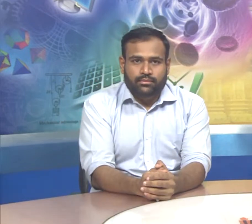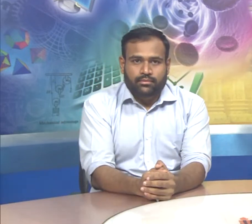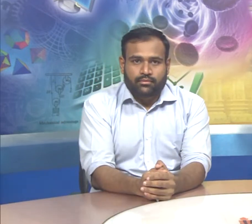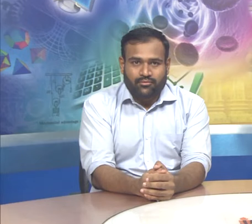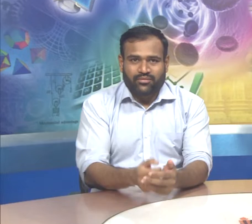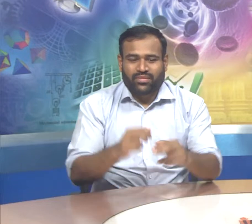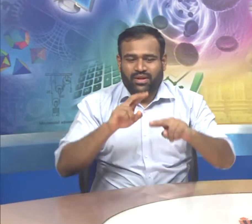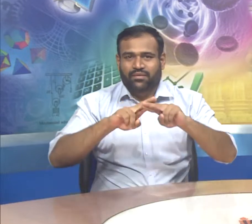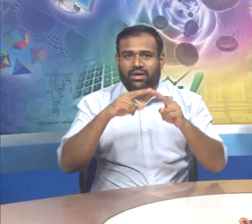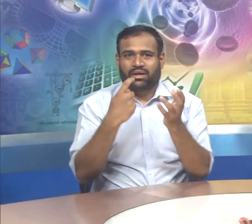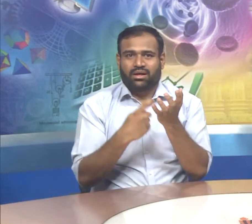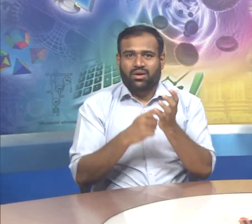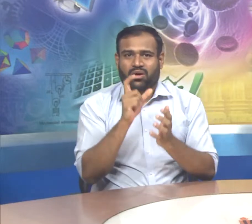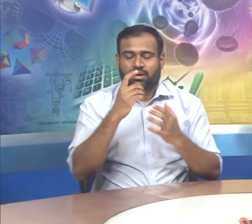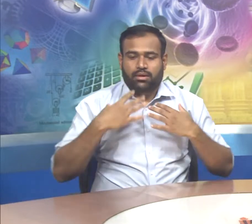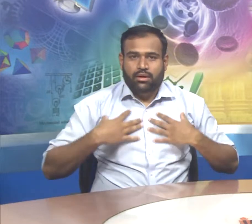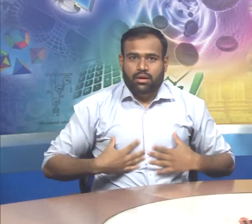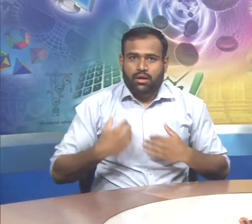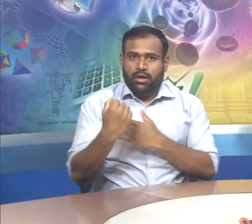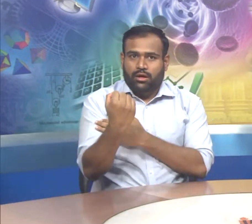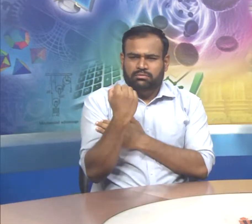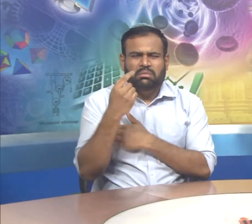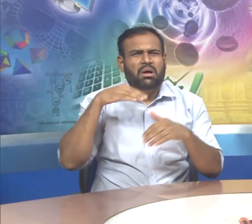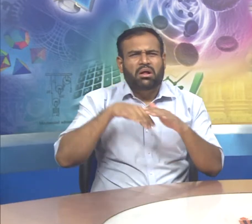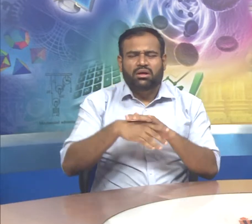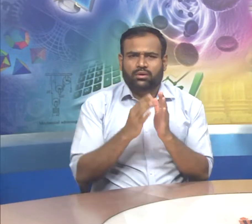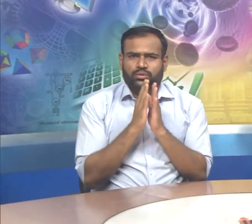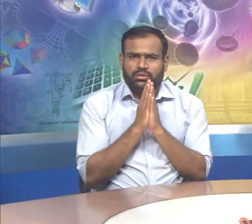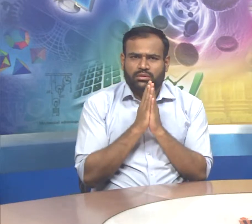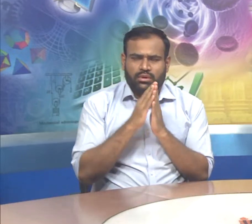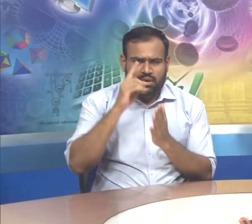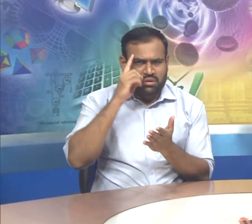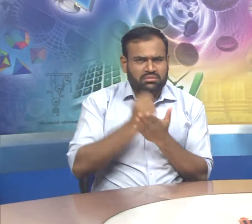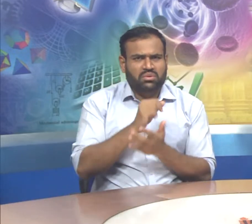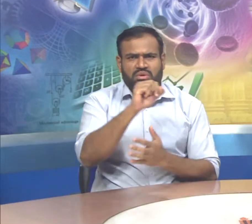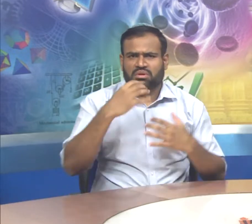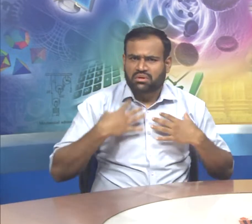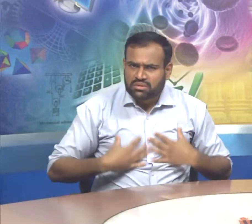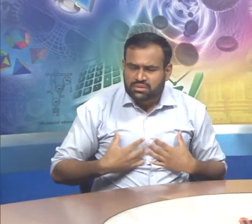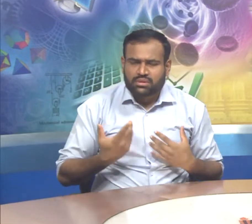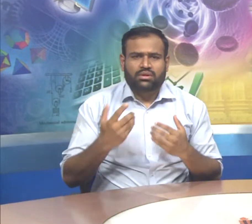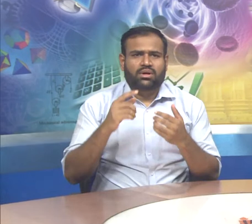and protector of fundamental rights.